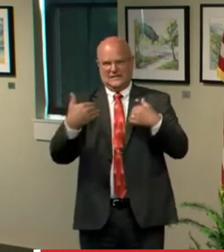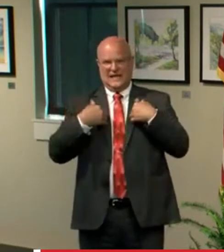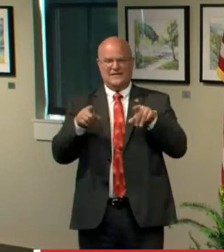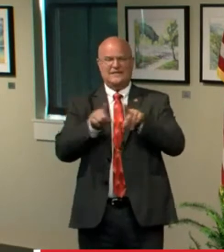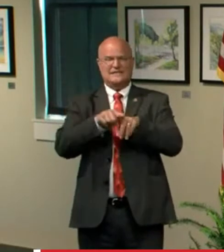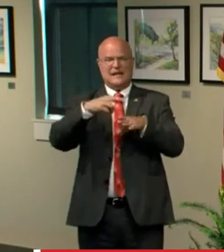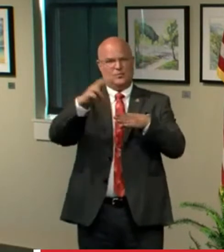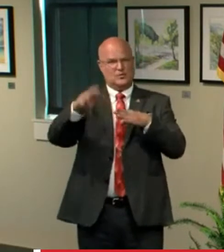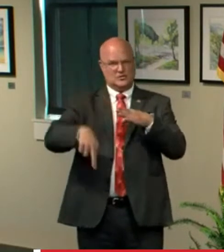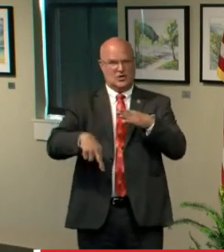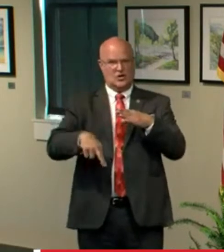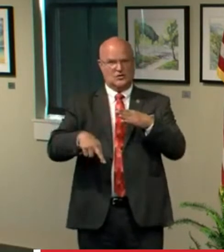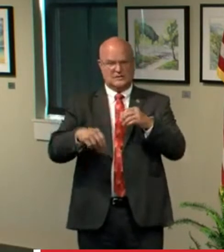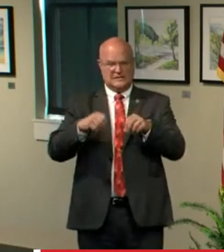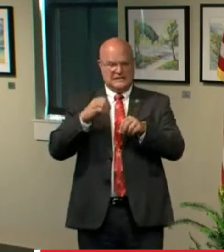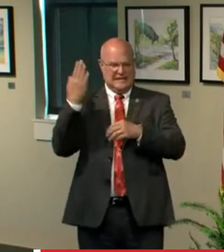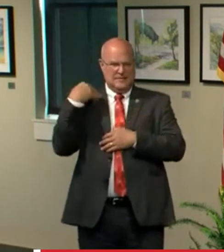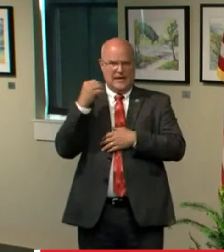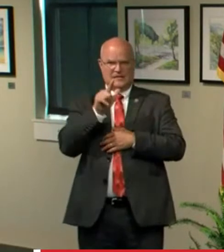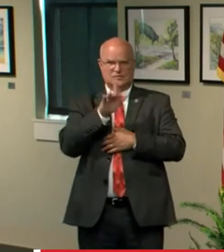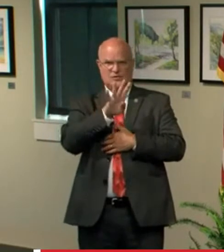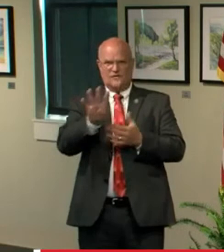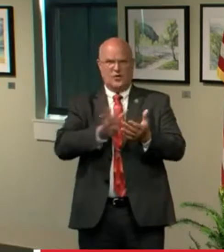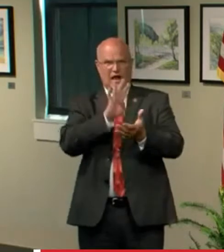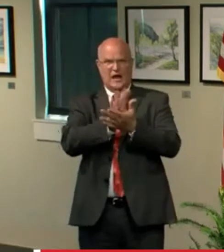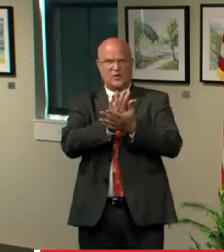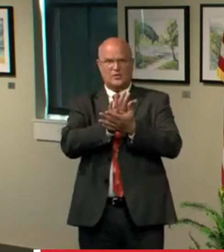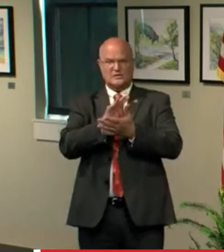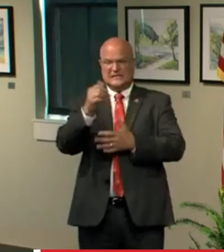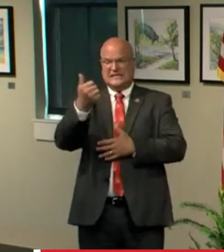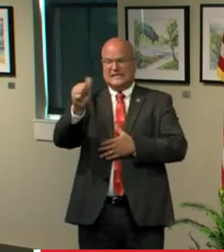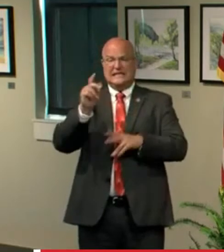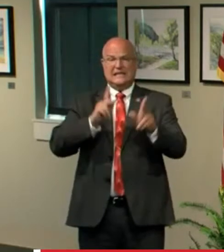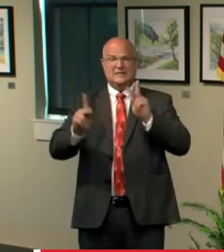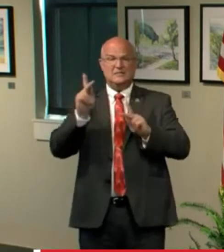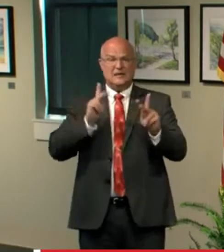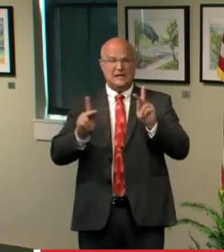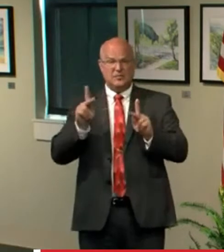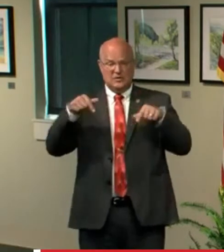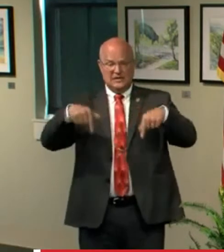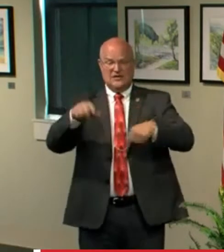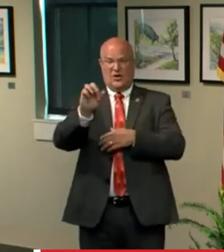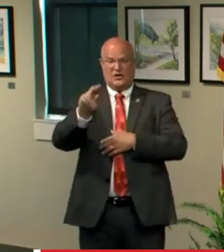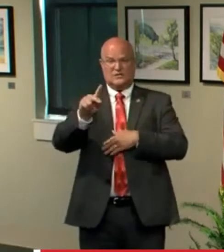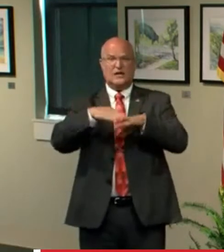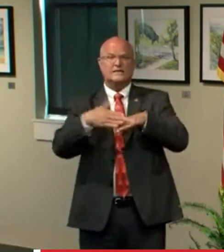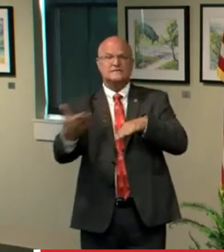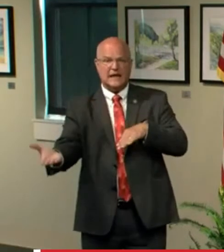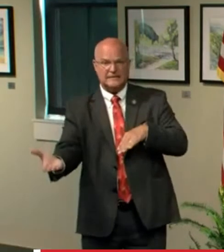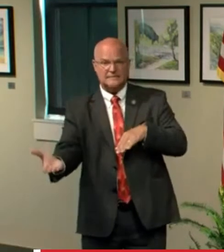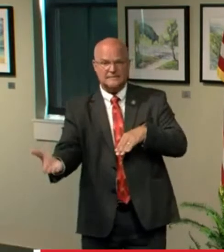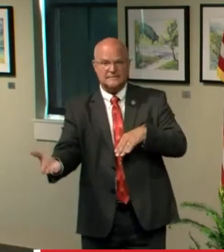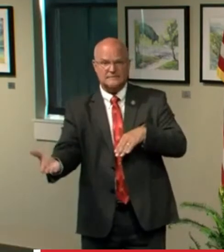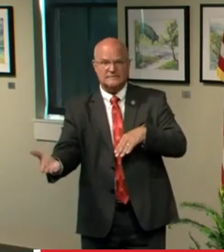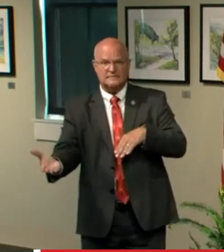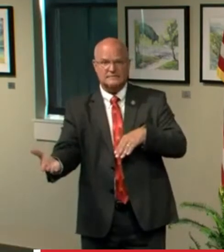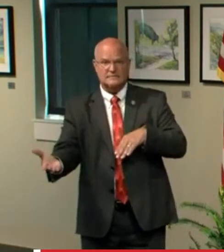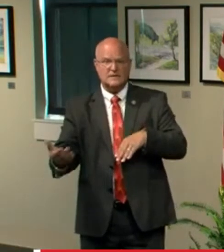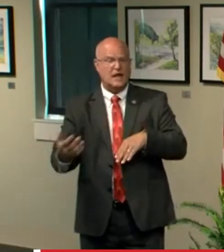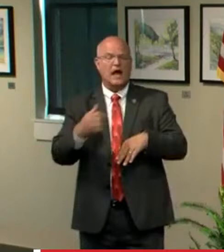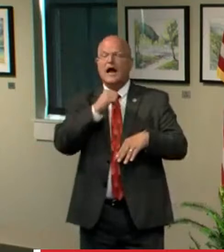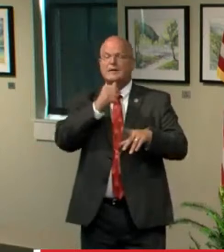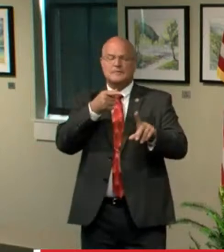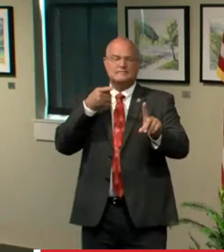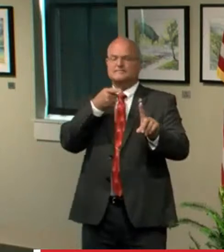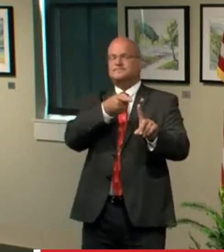have the same results. Within the last 24 hours, 10 Arkansans have lost their lives. Now, I'm not